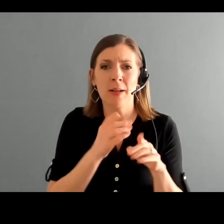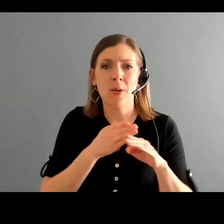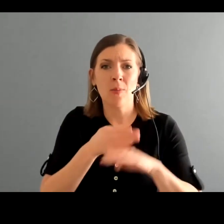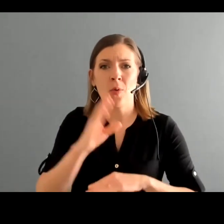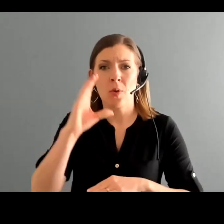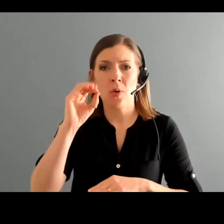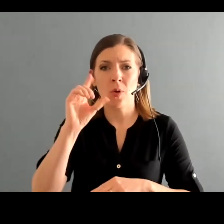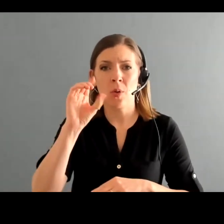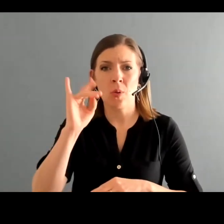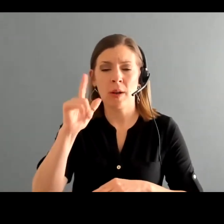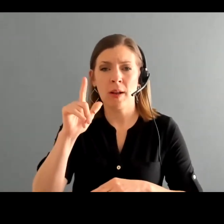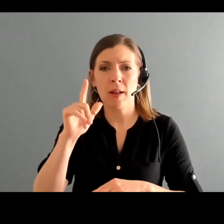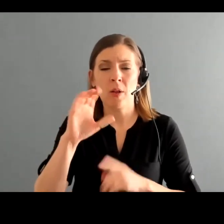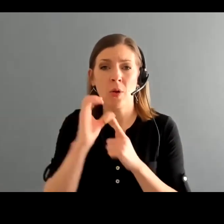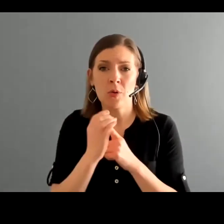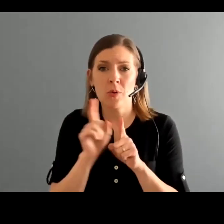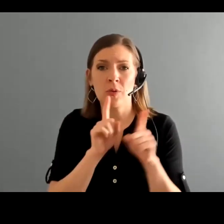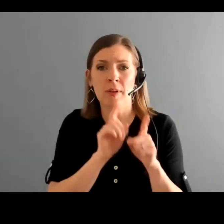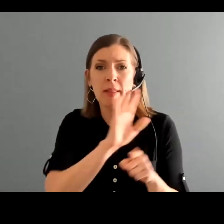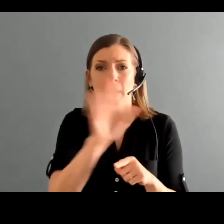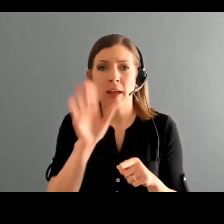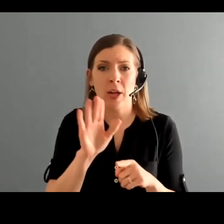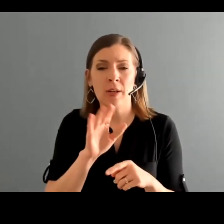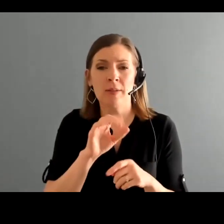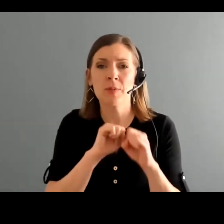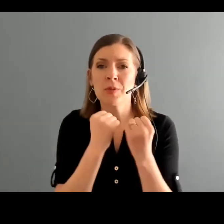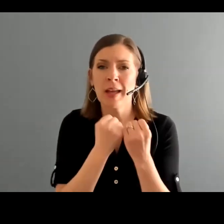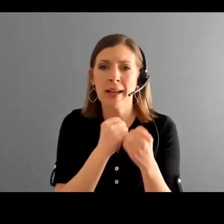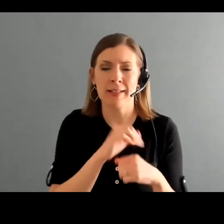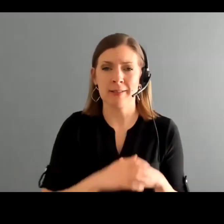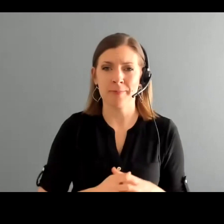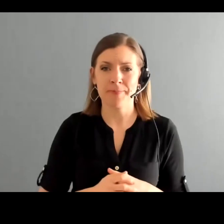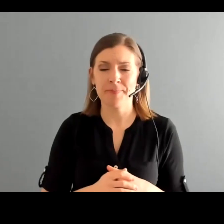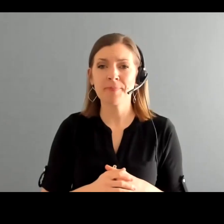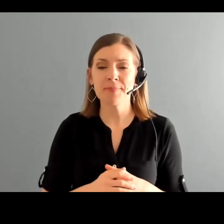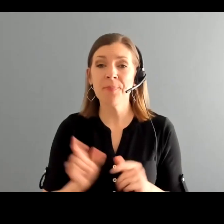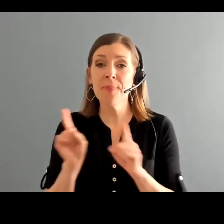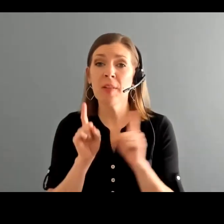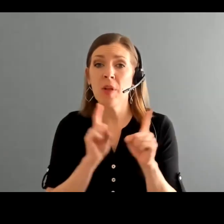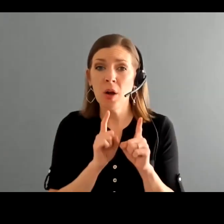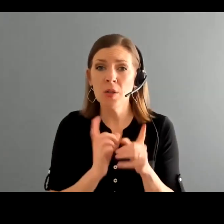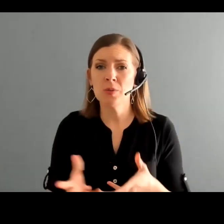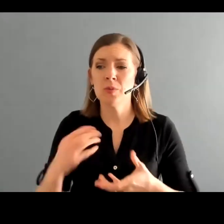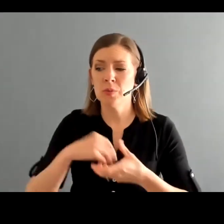respective societies. And they also establish, they also call into